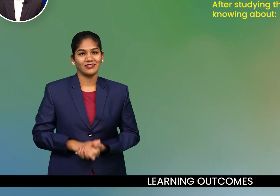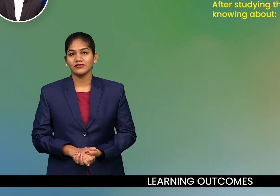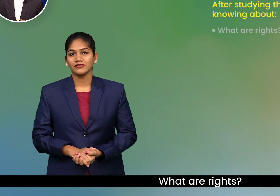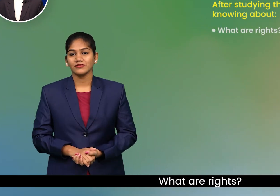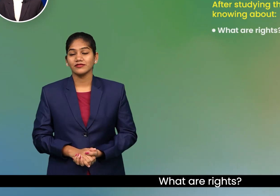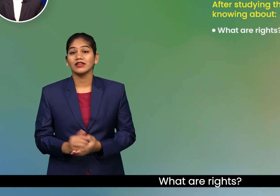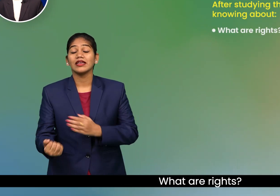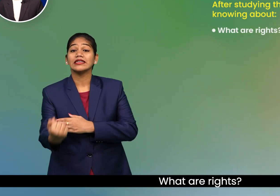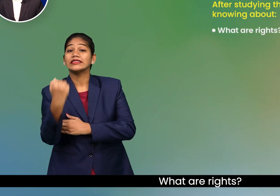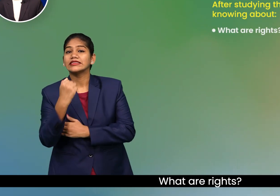What are rights?